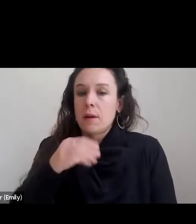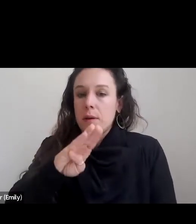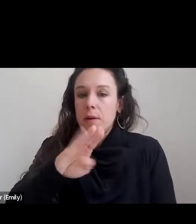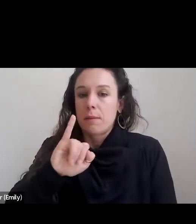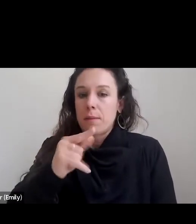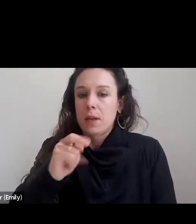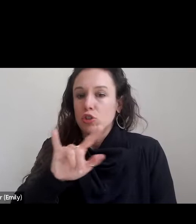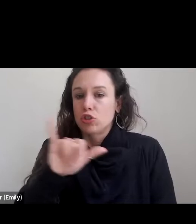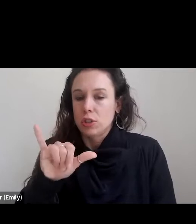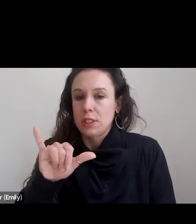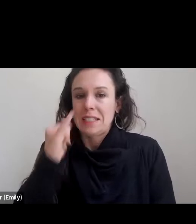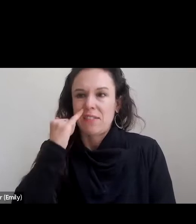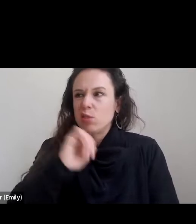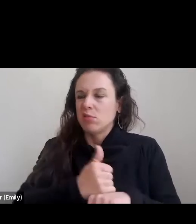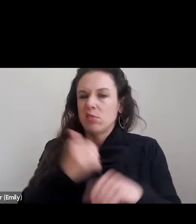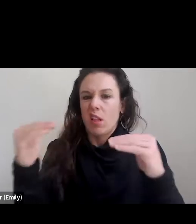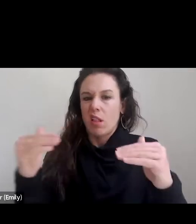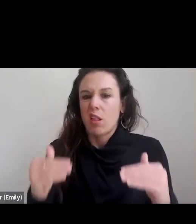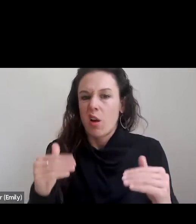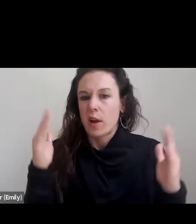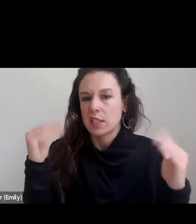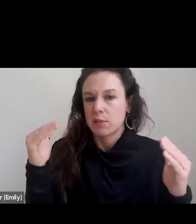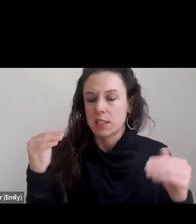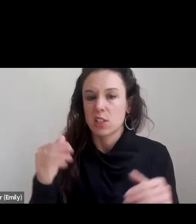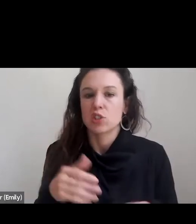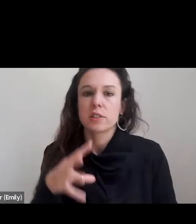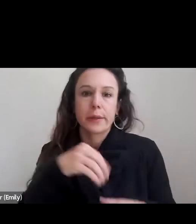expectations. So 2016,